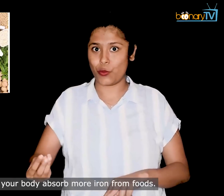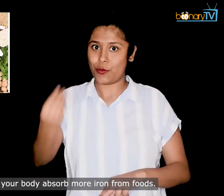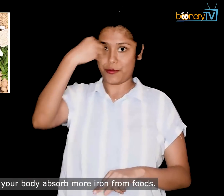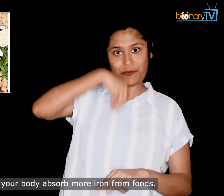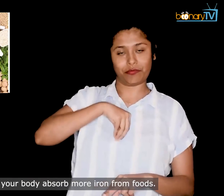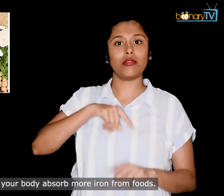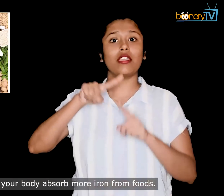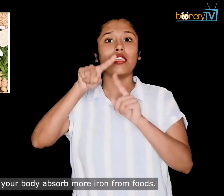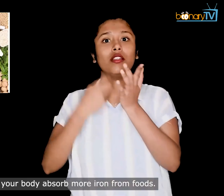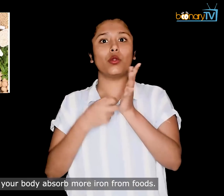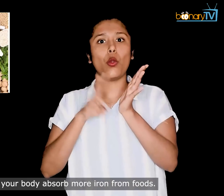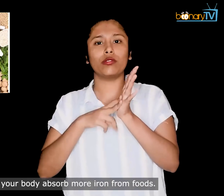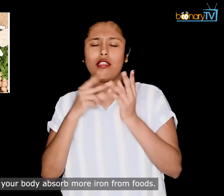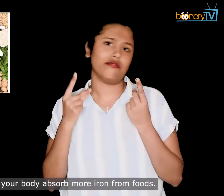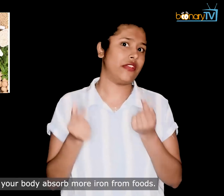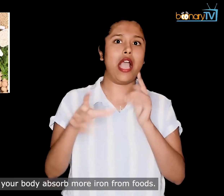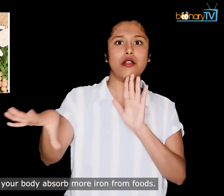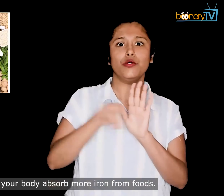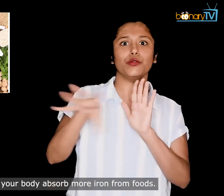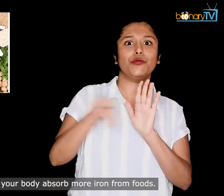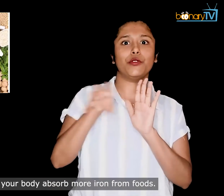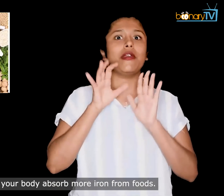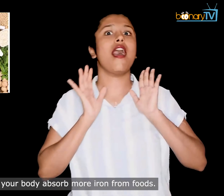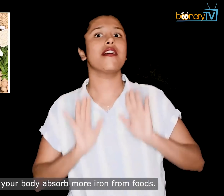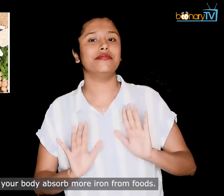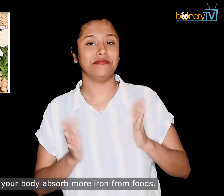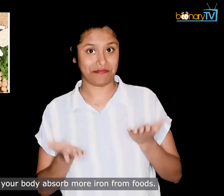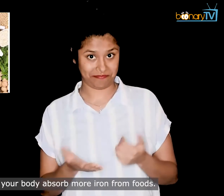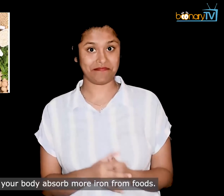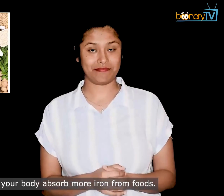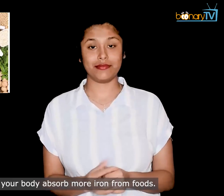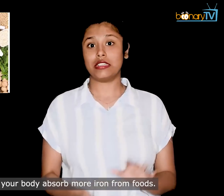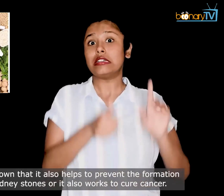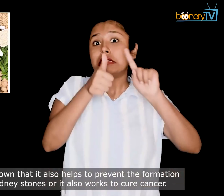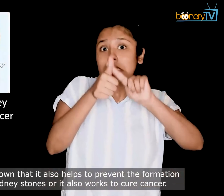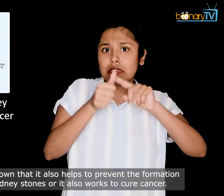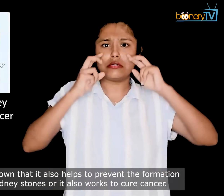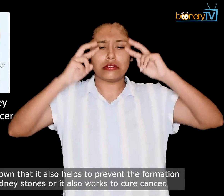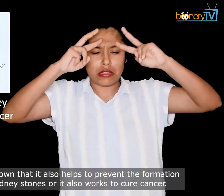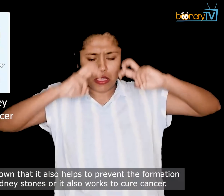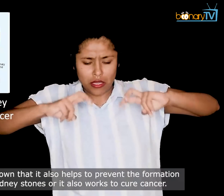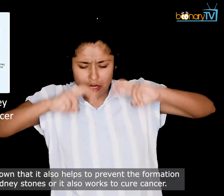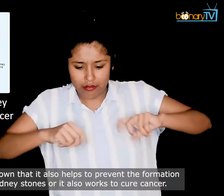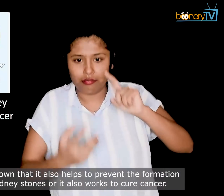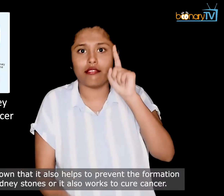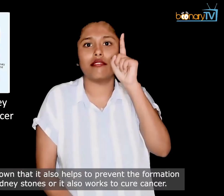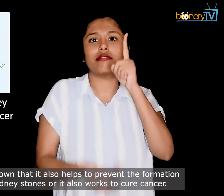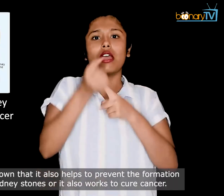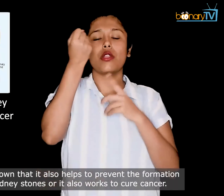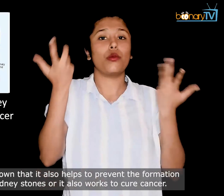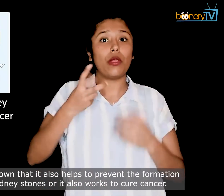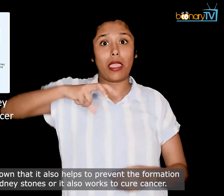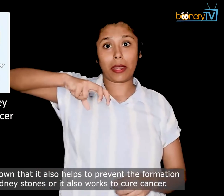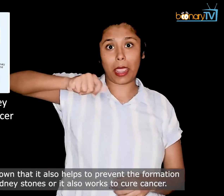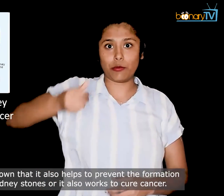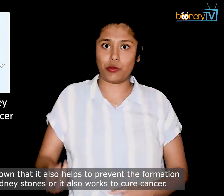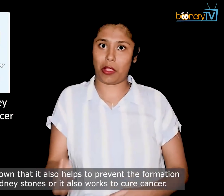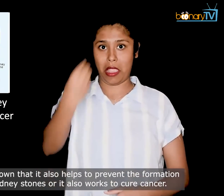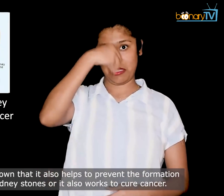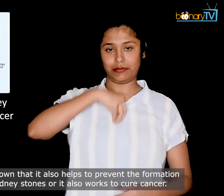Lemons help your body absorb more iron from foods. Number 6. Research has shown that it also helps to